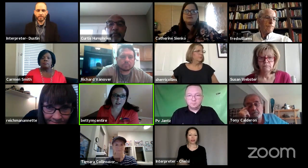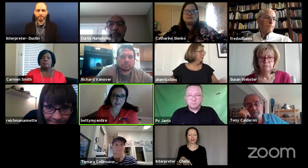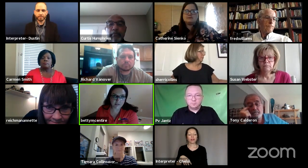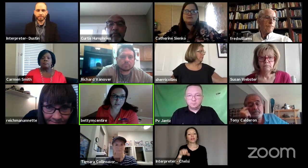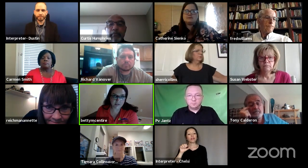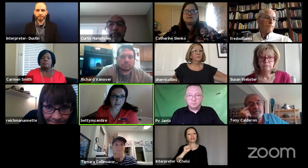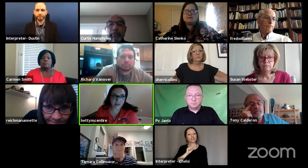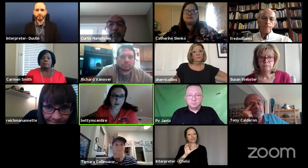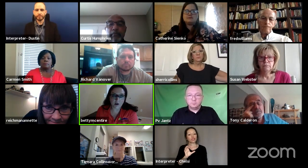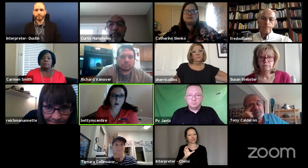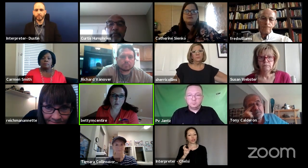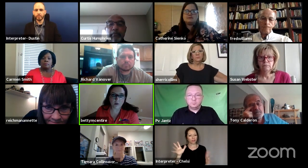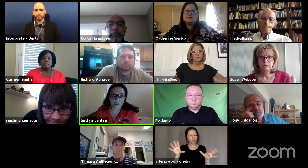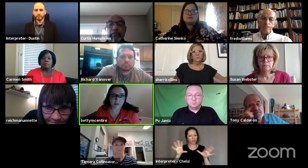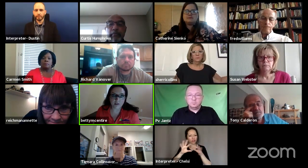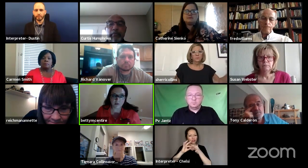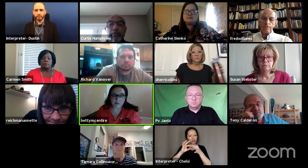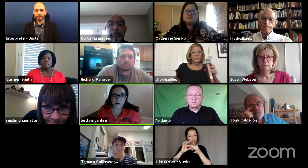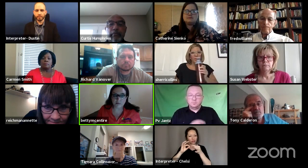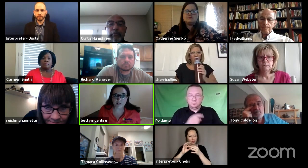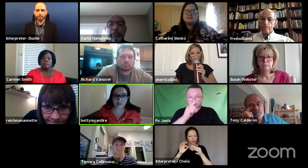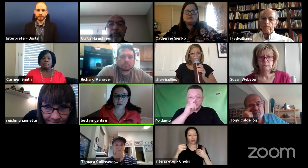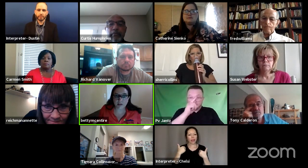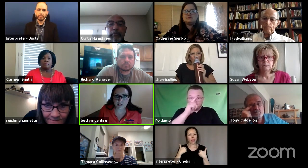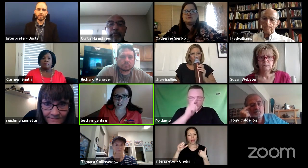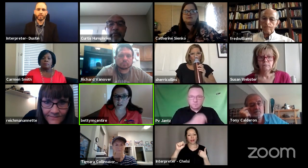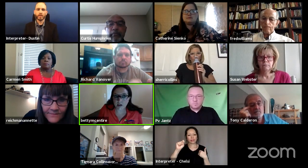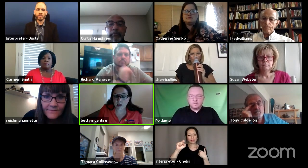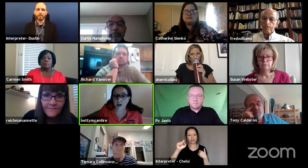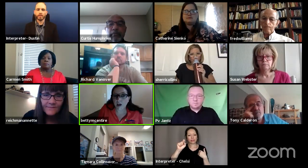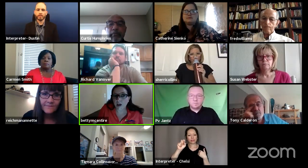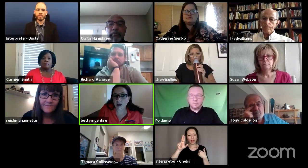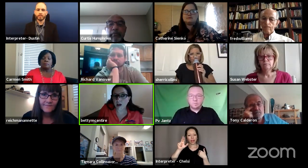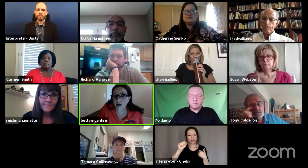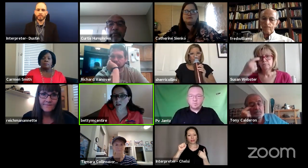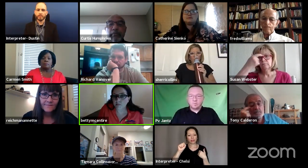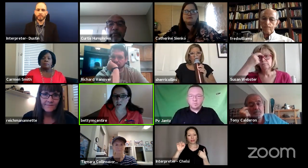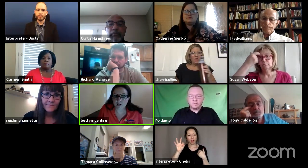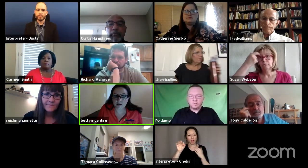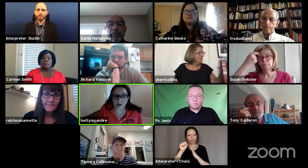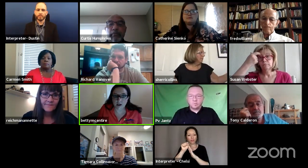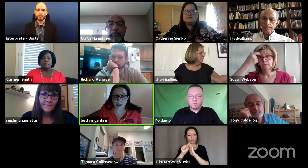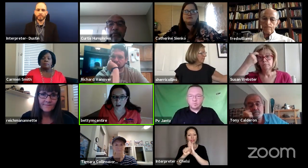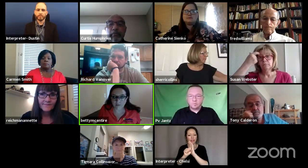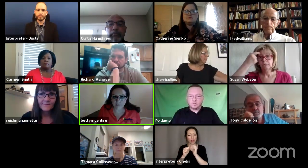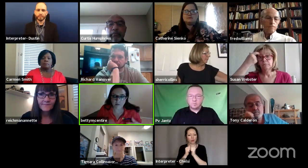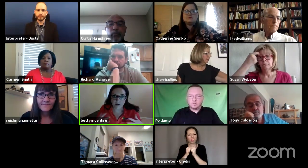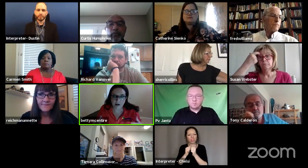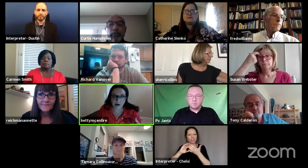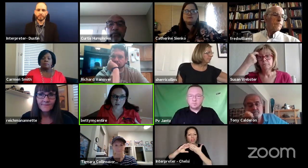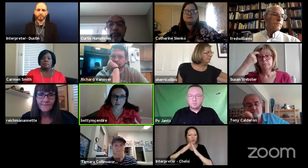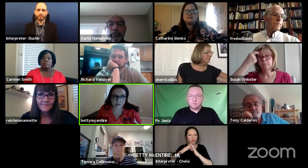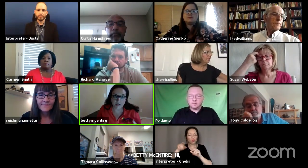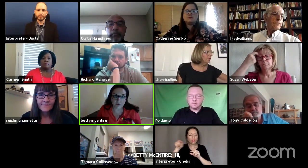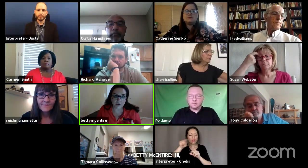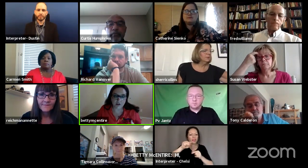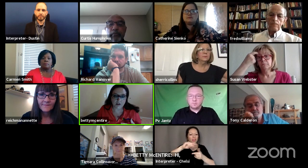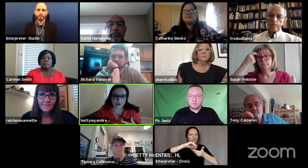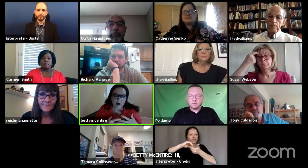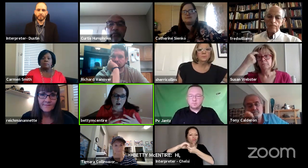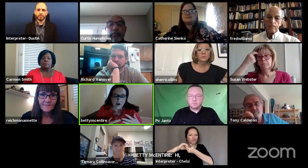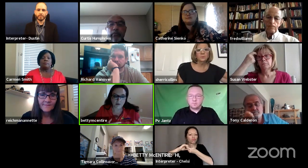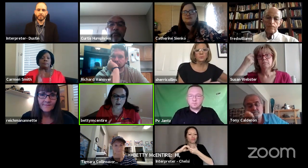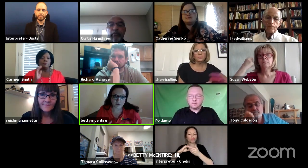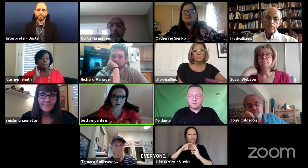the status of the state call with community members and leaders and partners. And from that